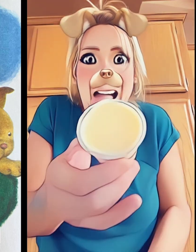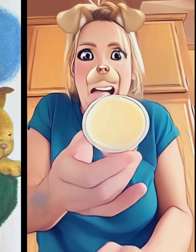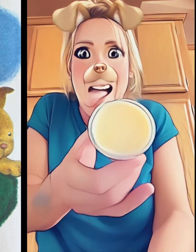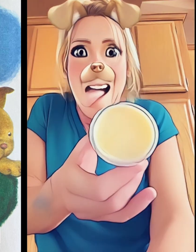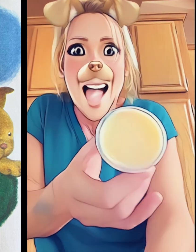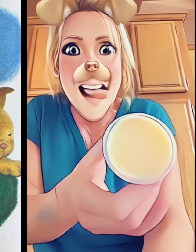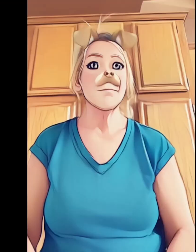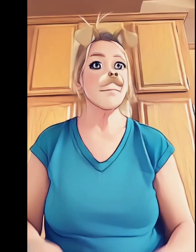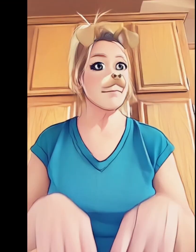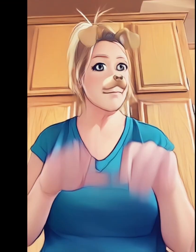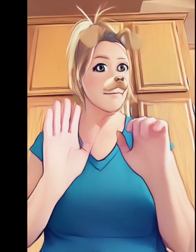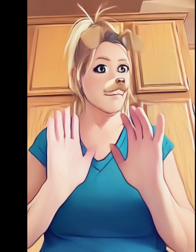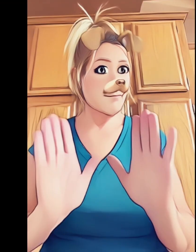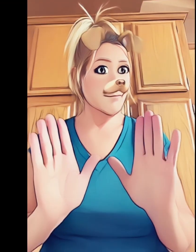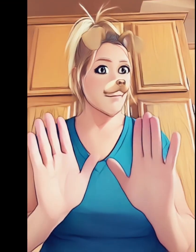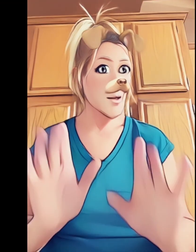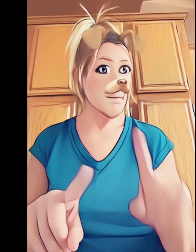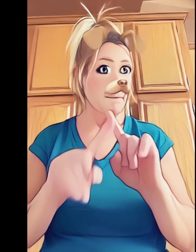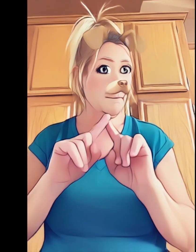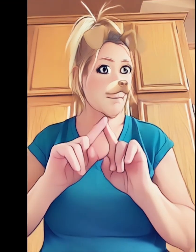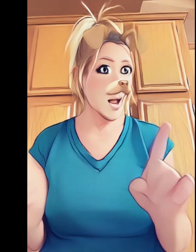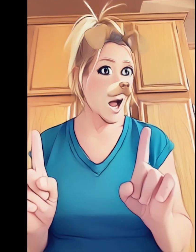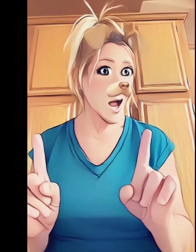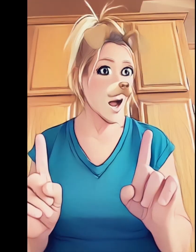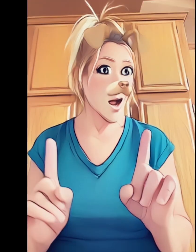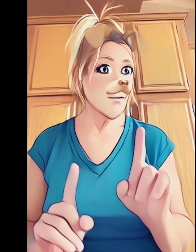Like this.